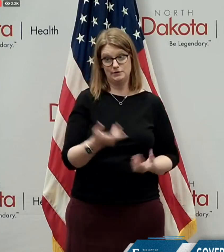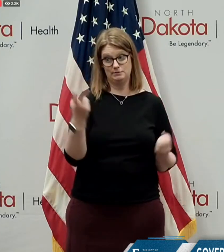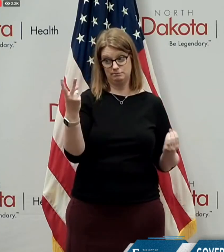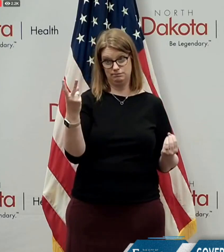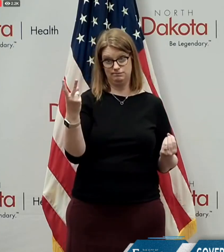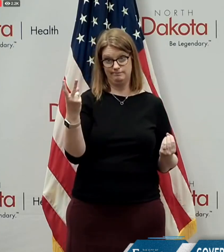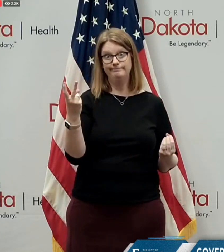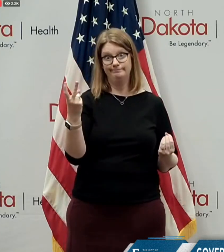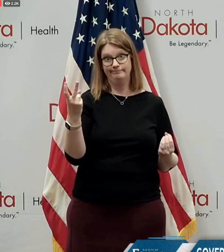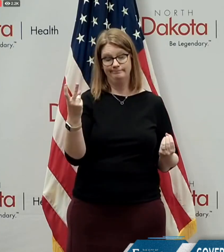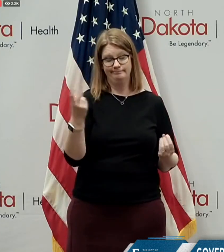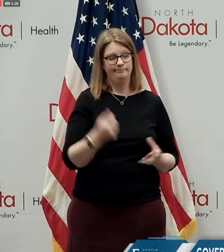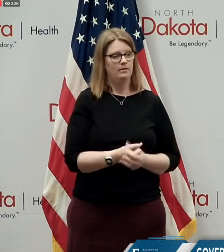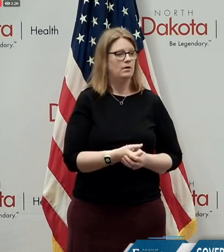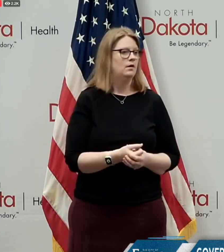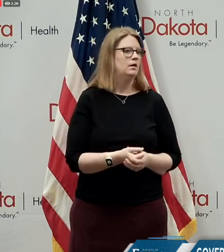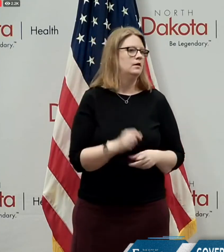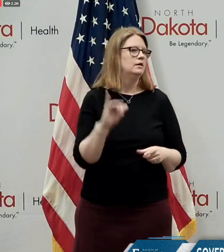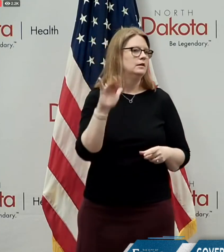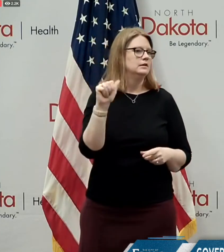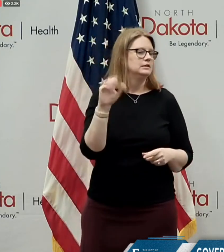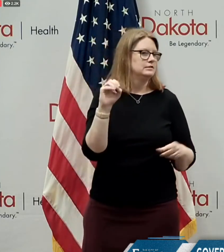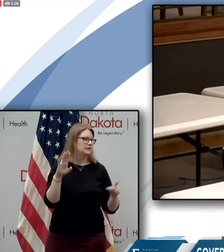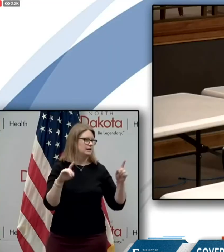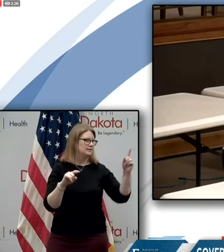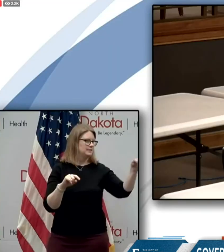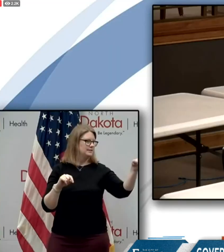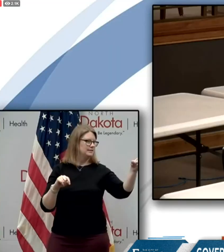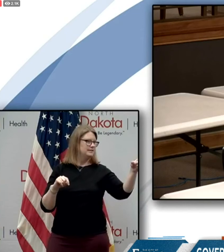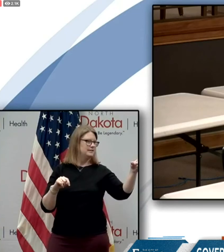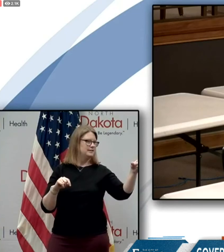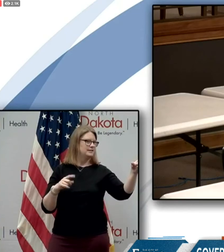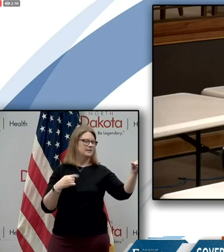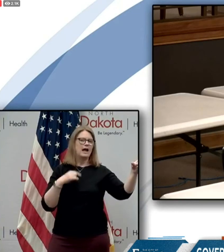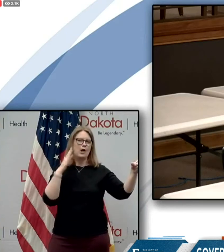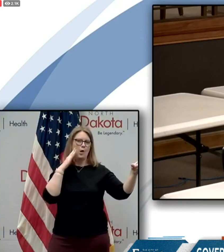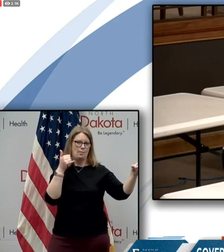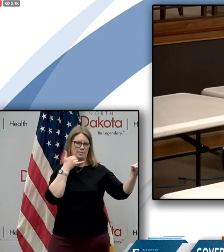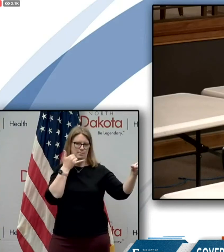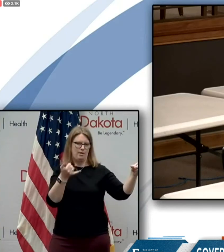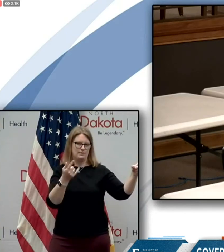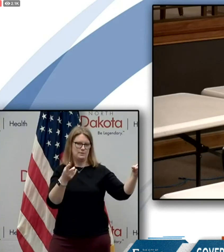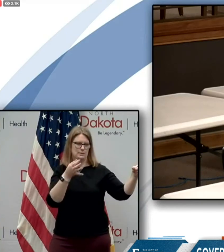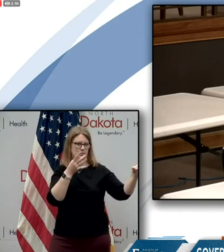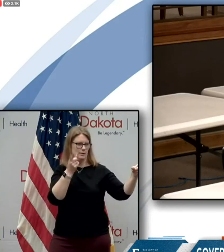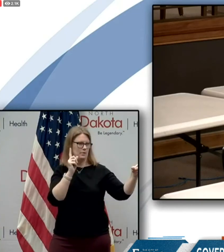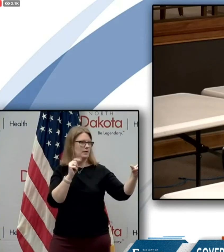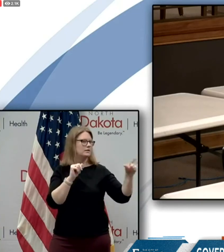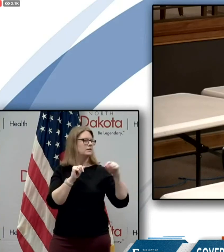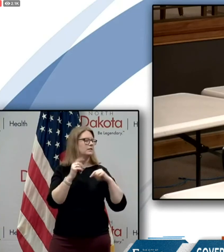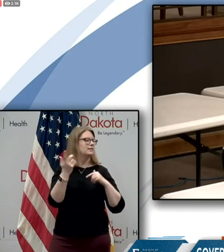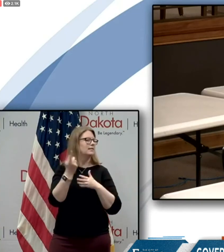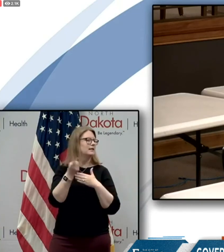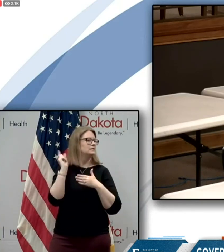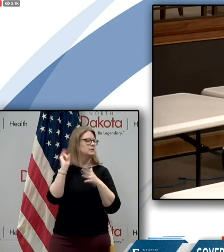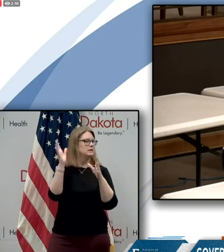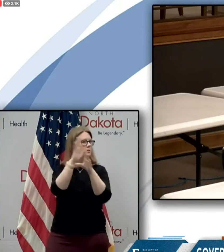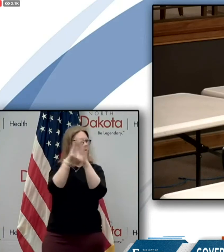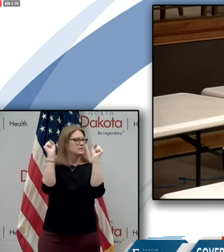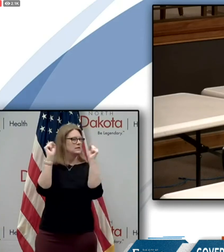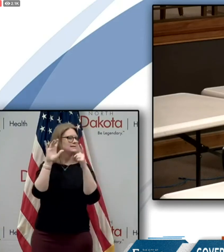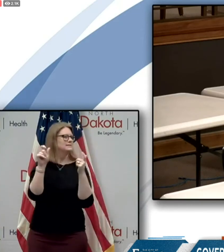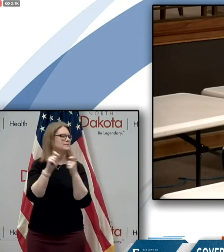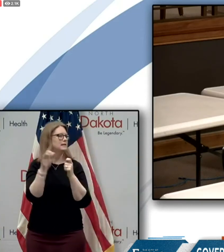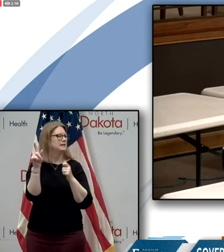invites. Okay, Jacob. I hope you get your call soon. In the last week, the president has referred to certain